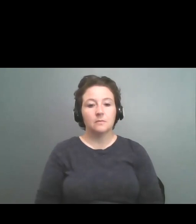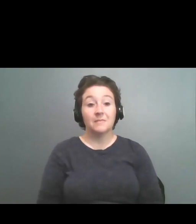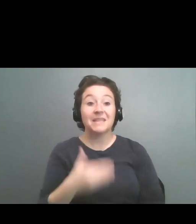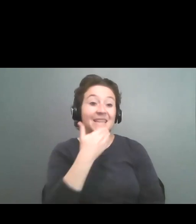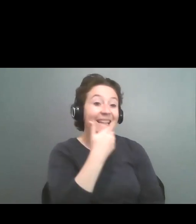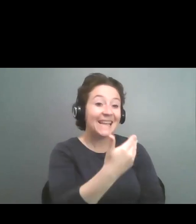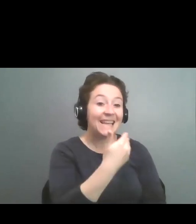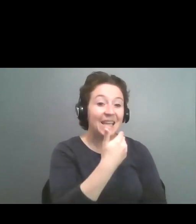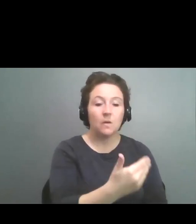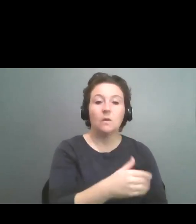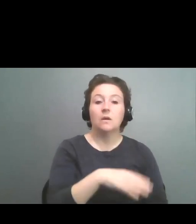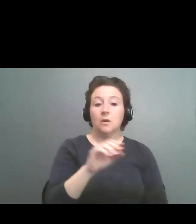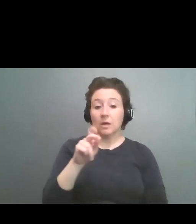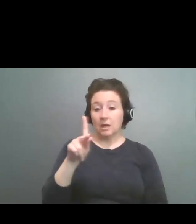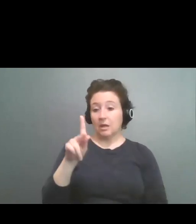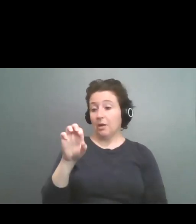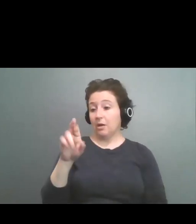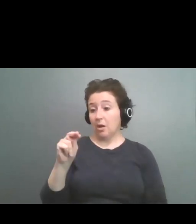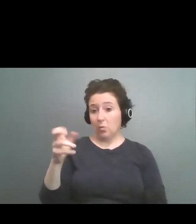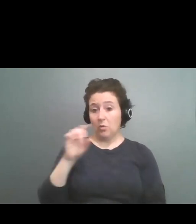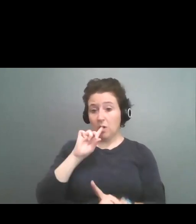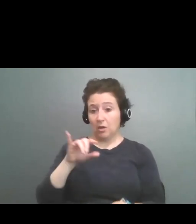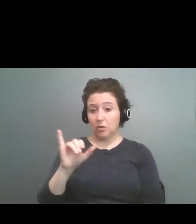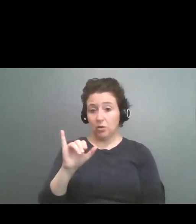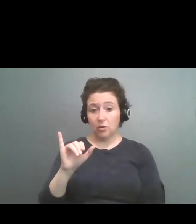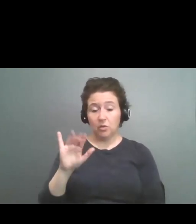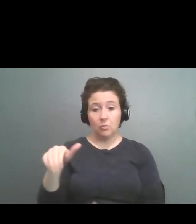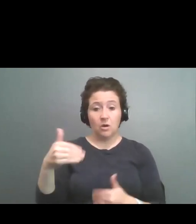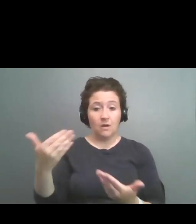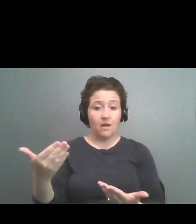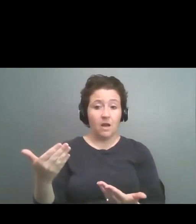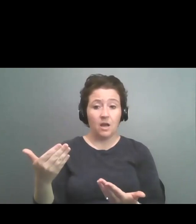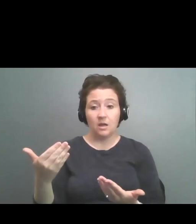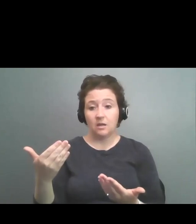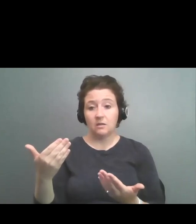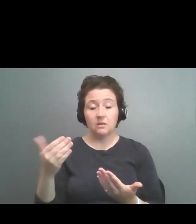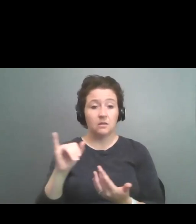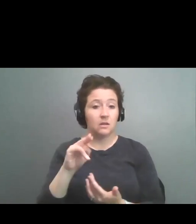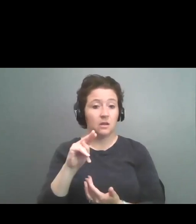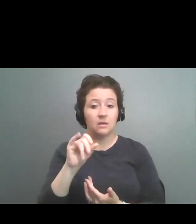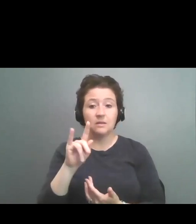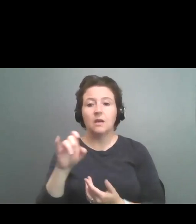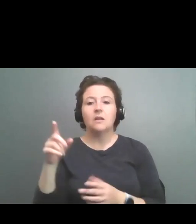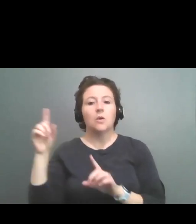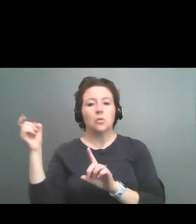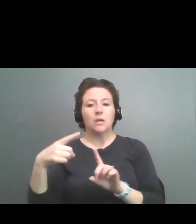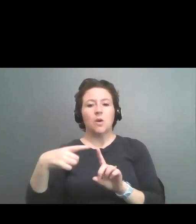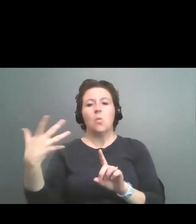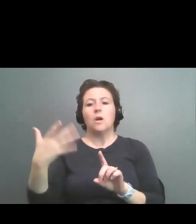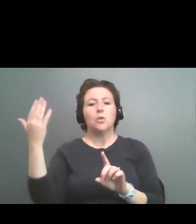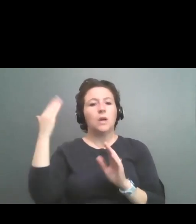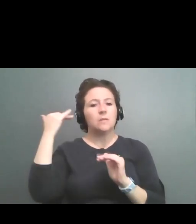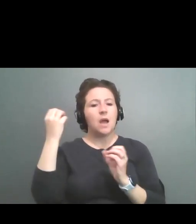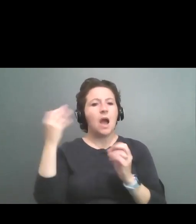Thank you. Okay, Karen, would you like to answer that question and provide any additional insight? This was, what do you expect